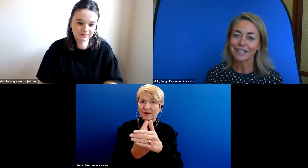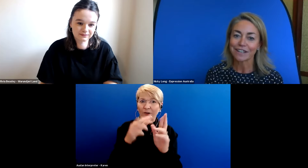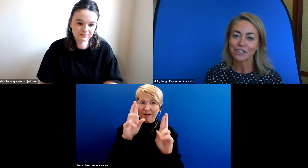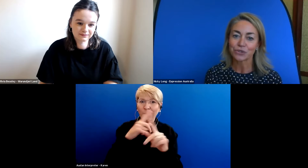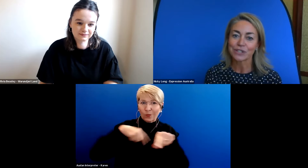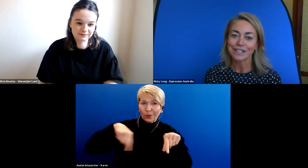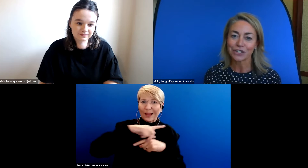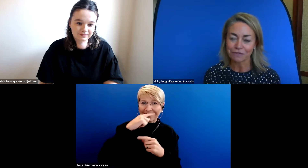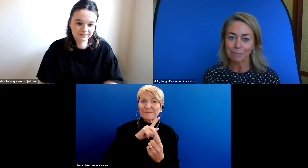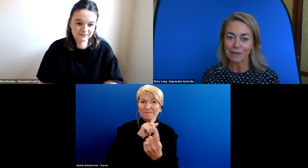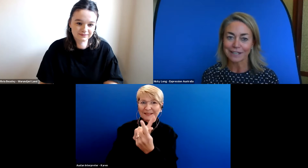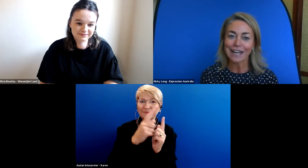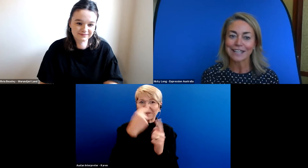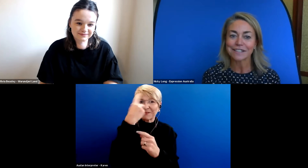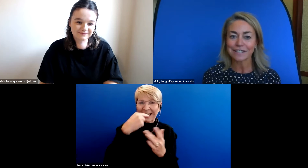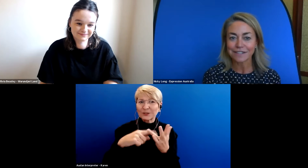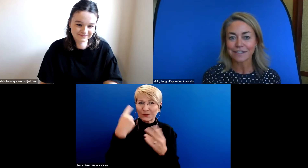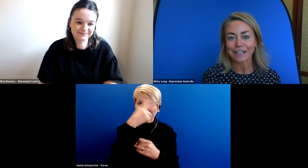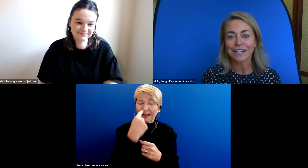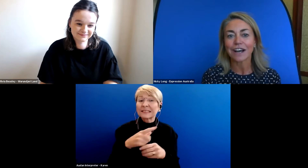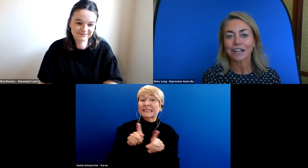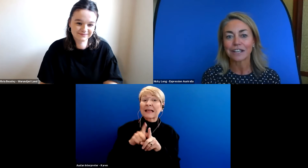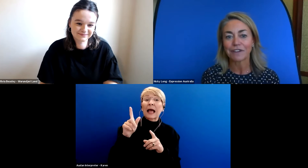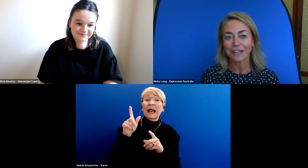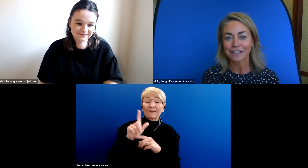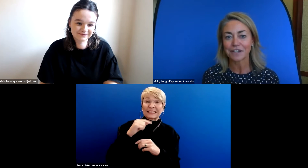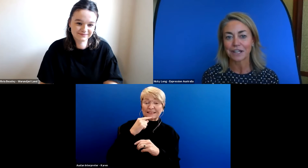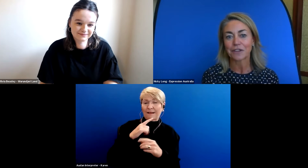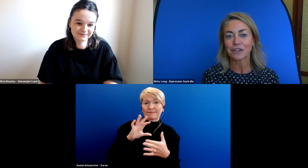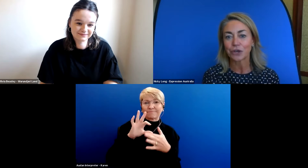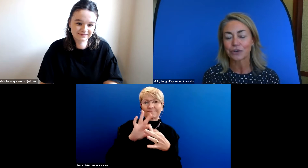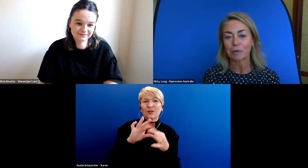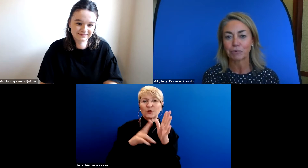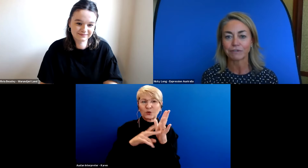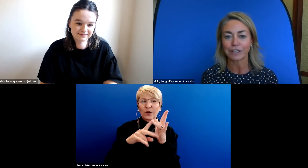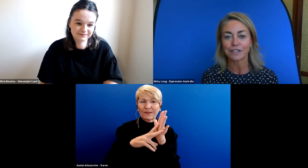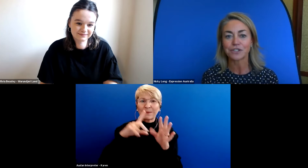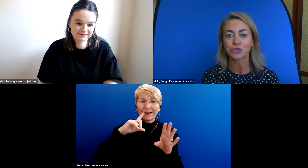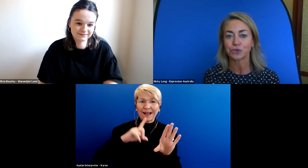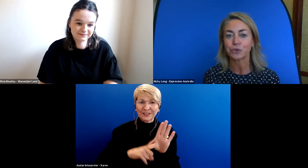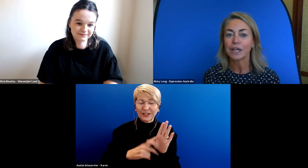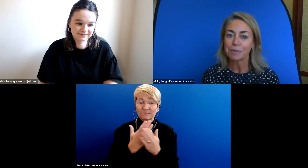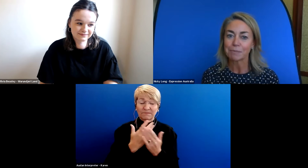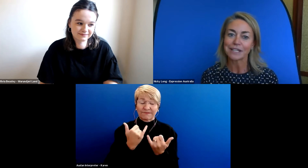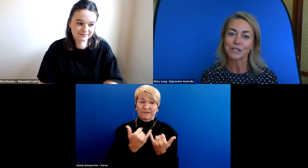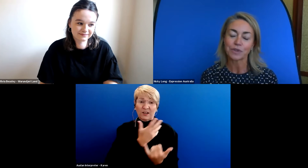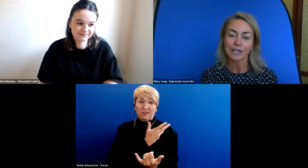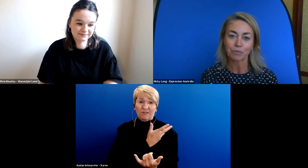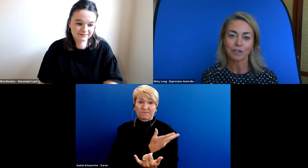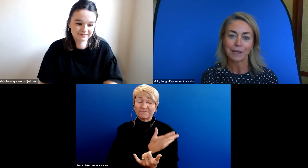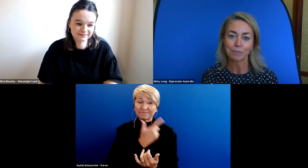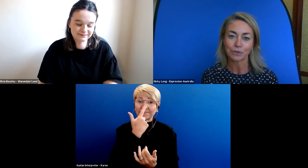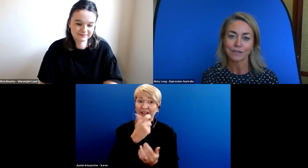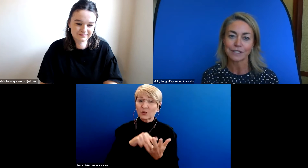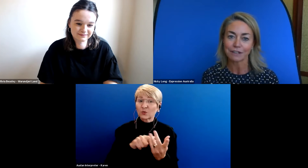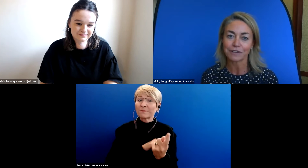Libby said, I joined in November, and since then I've had the honour and privilege to be meeting with a number